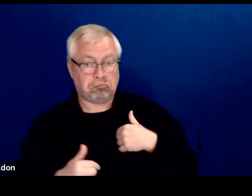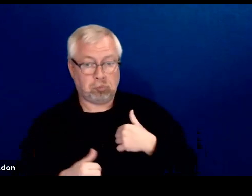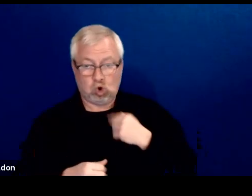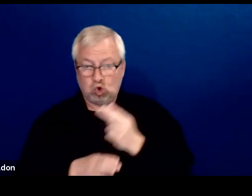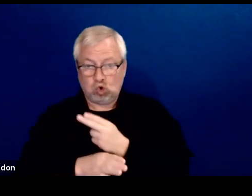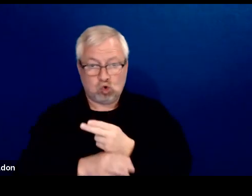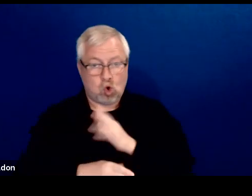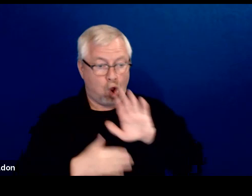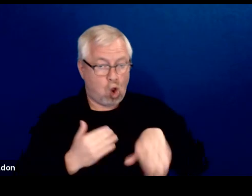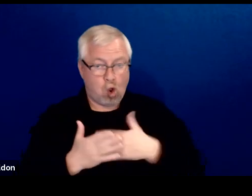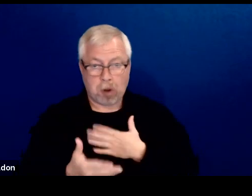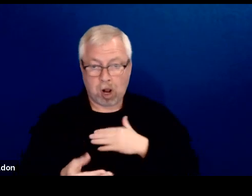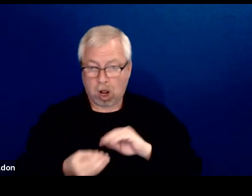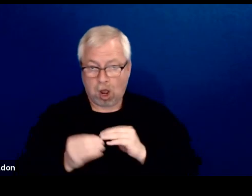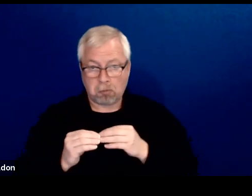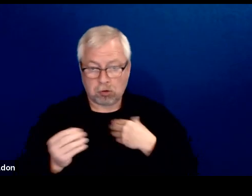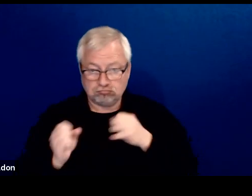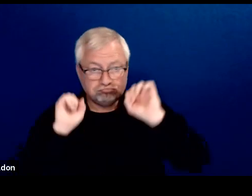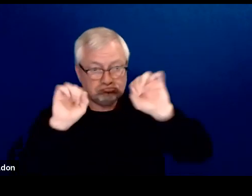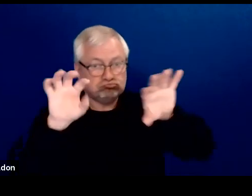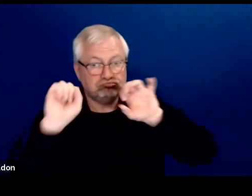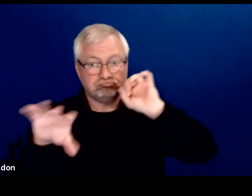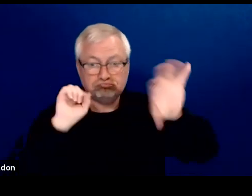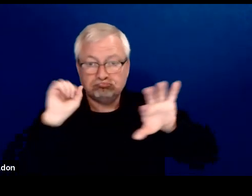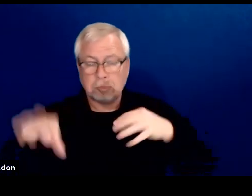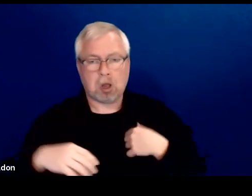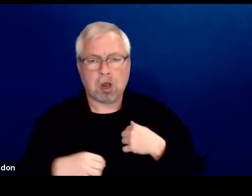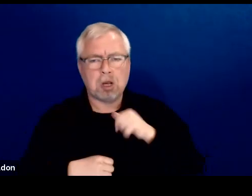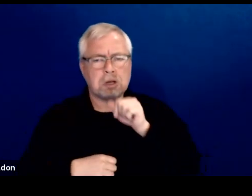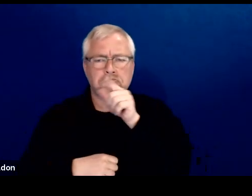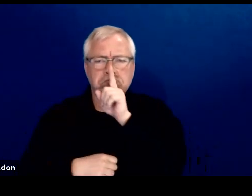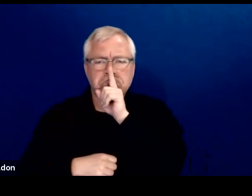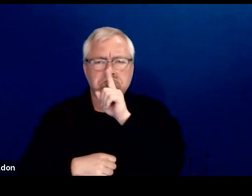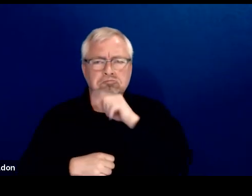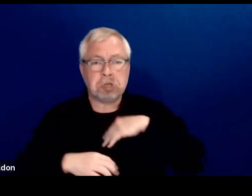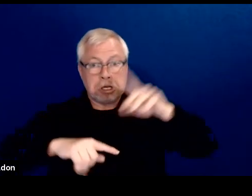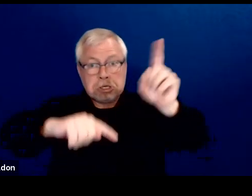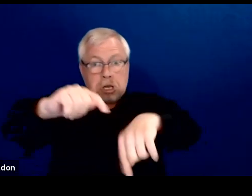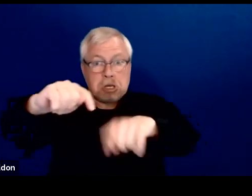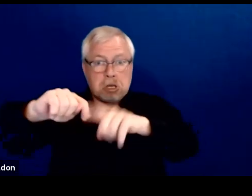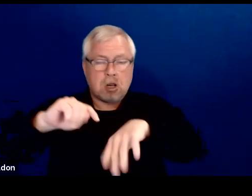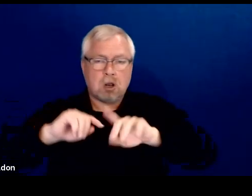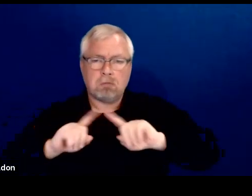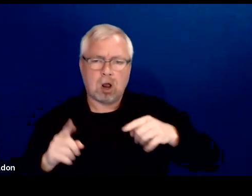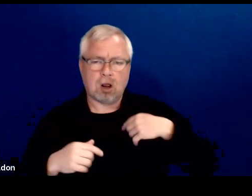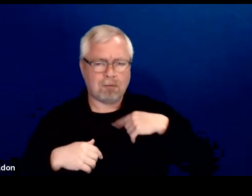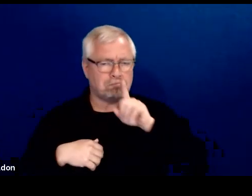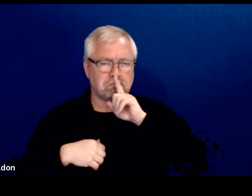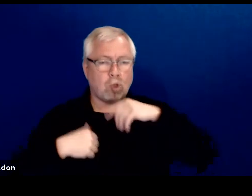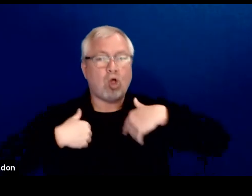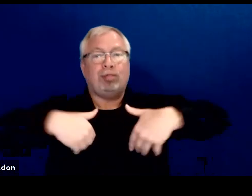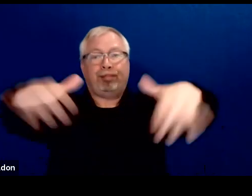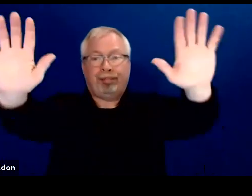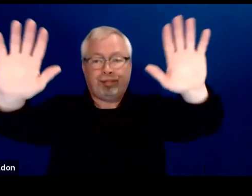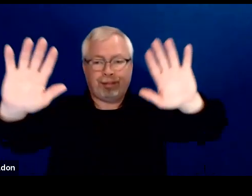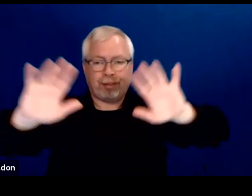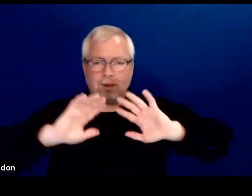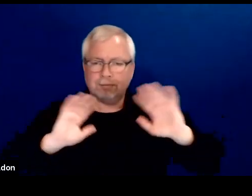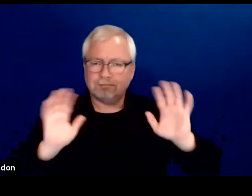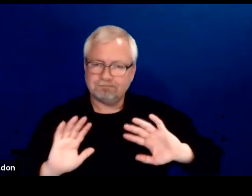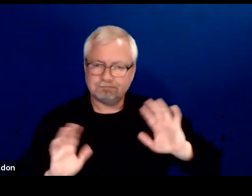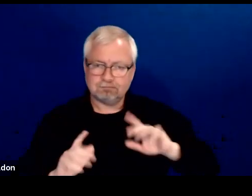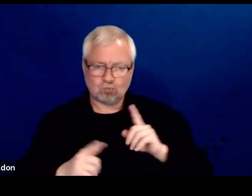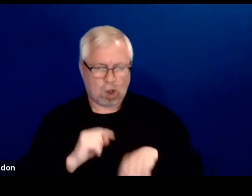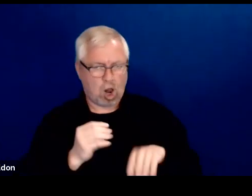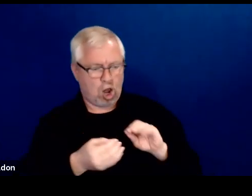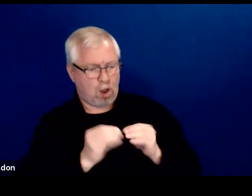is, we're not saying that we can't do that, but we're not just going to release them. What evidence and what data is this person saying that we should just